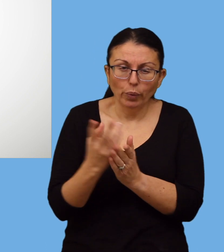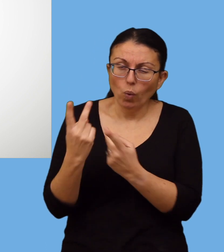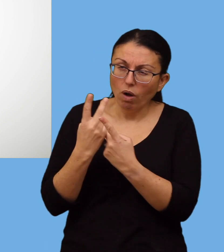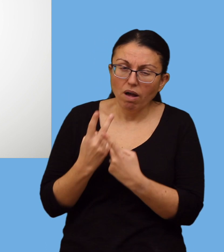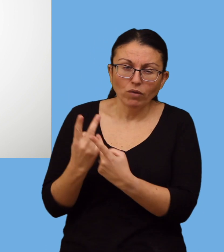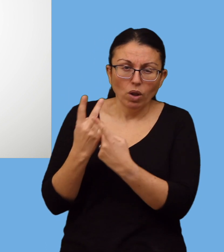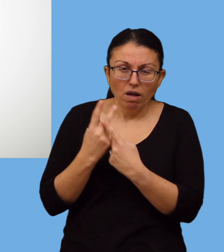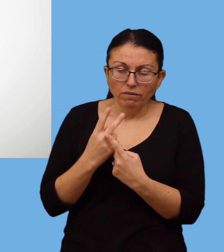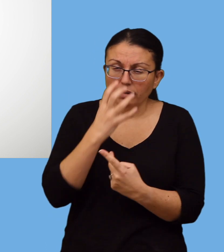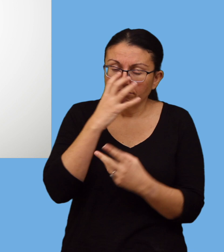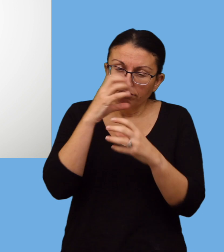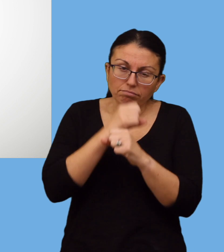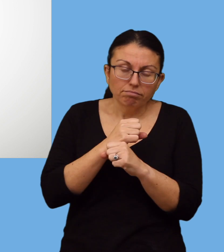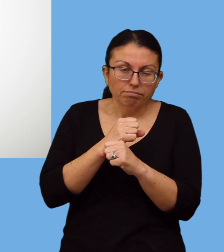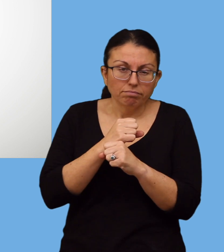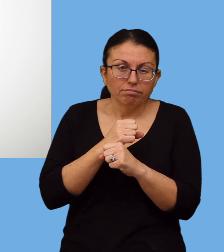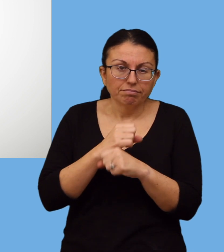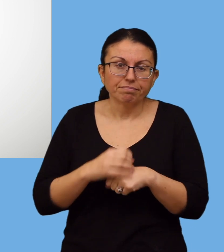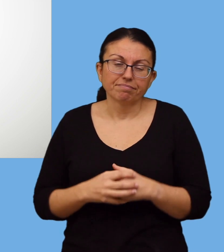me and gave me the anaesthetic.